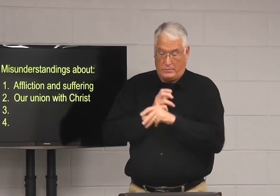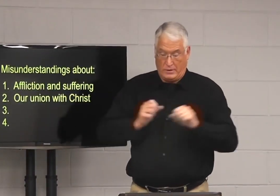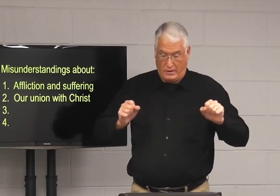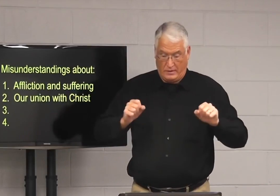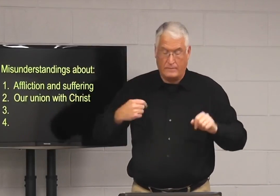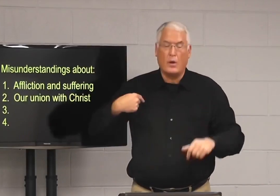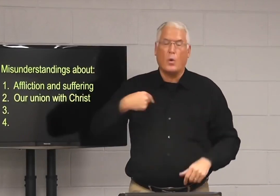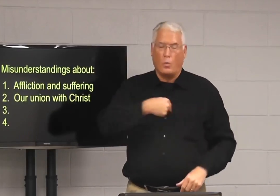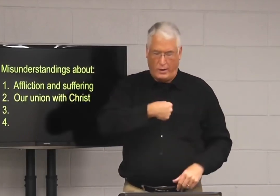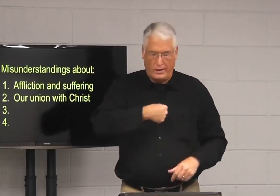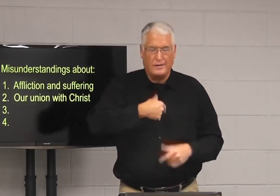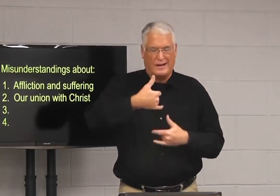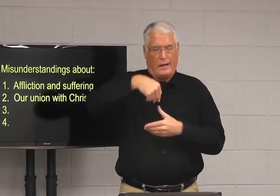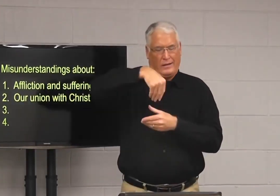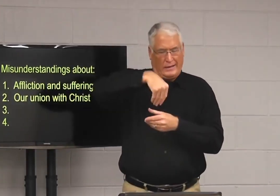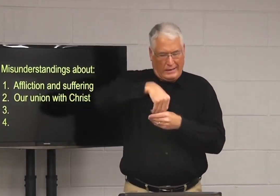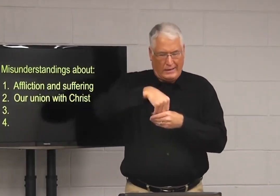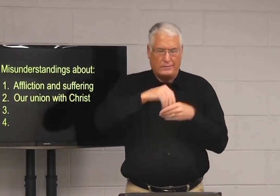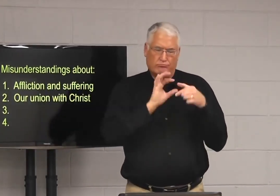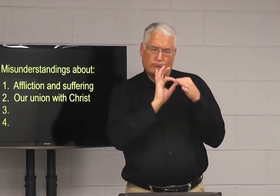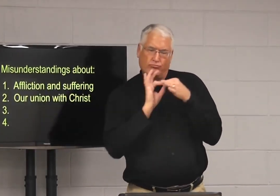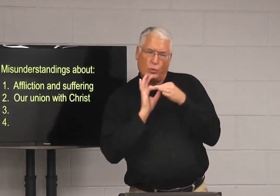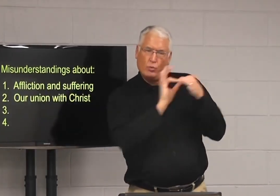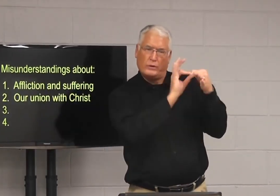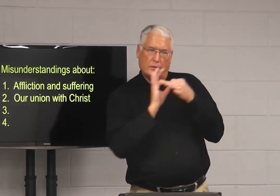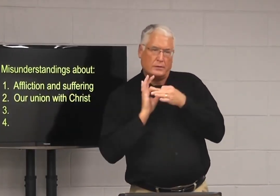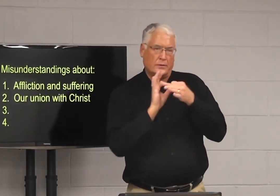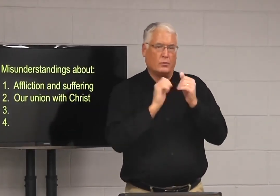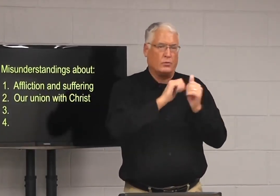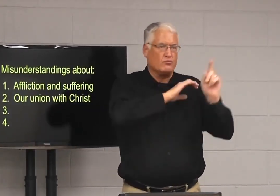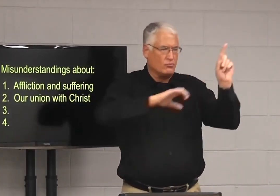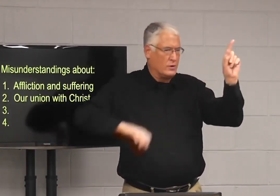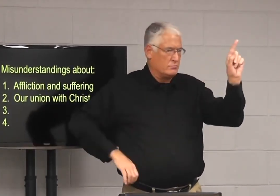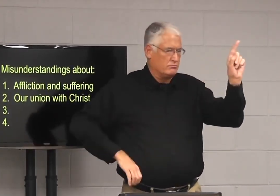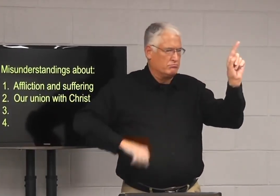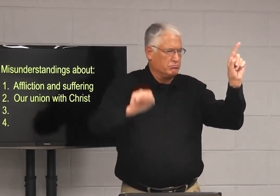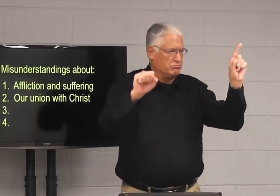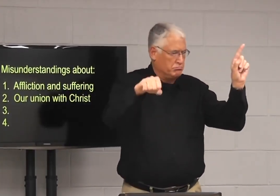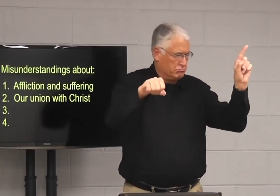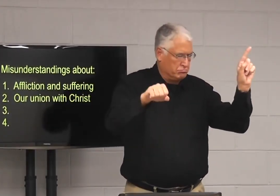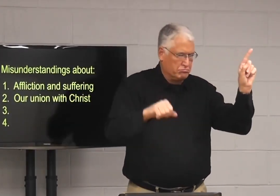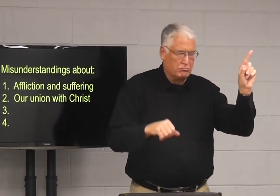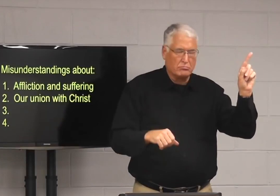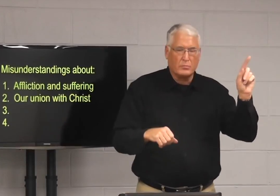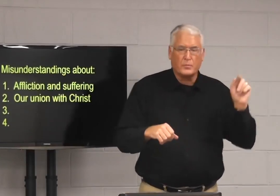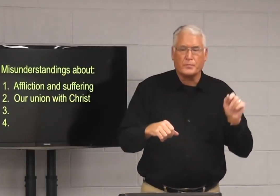When we receive salvation, we are in relationship with Christ.